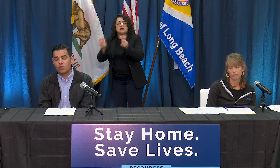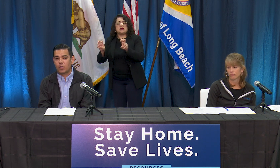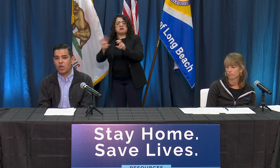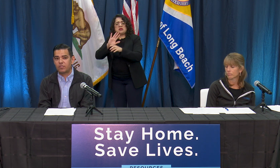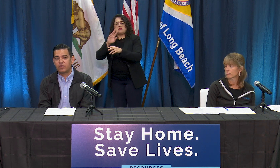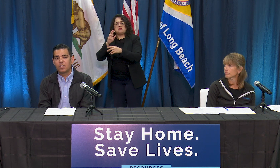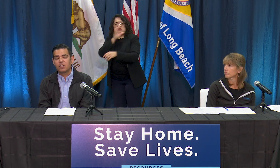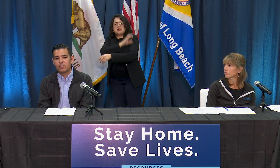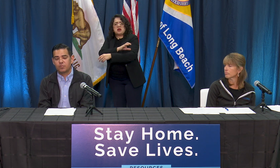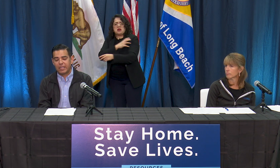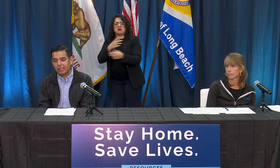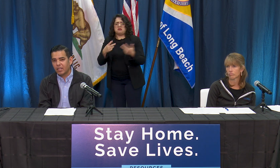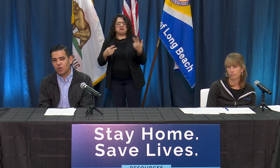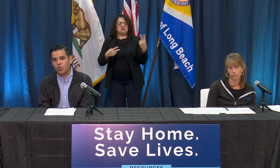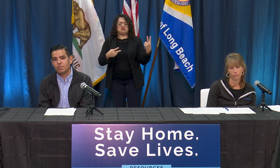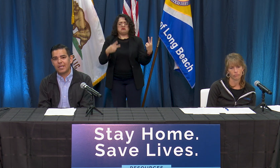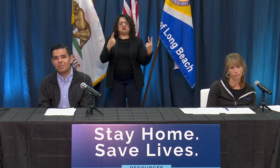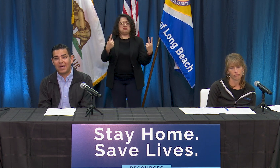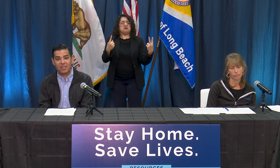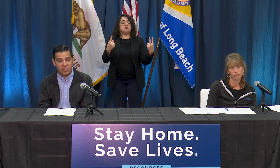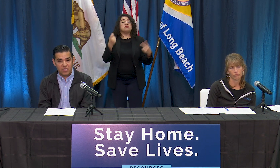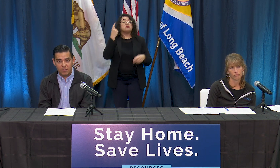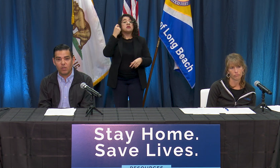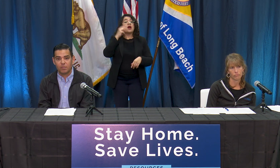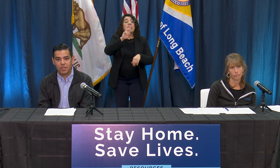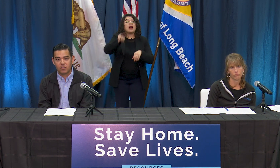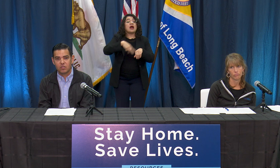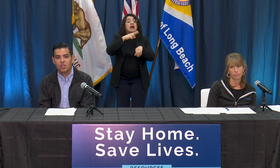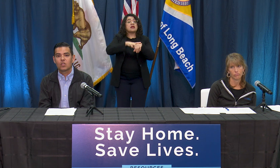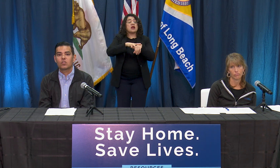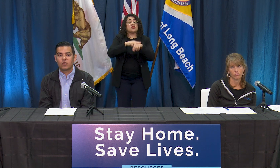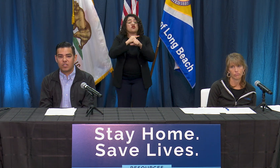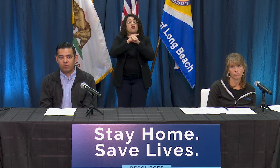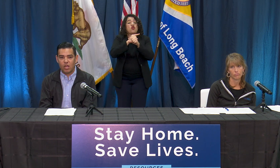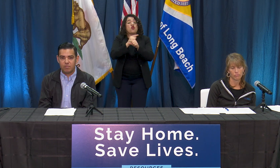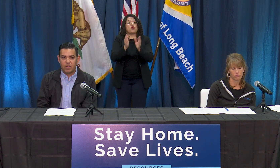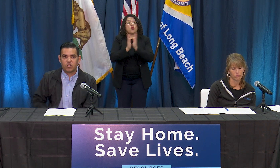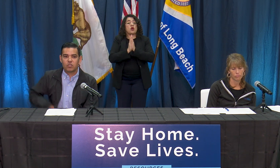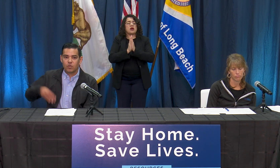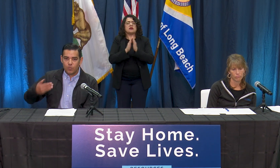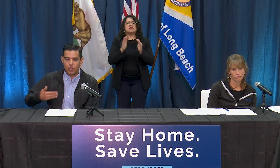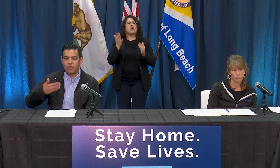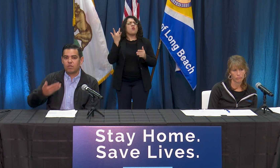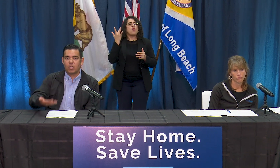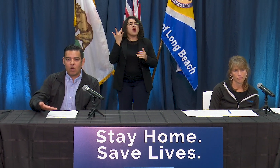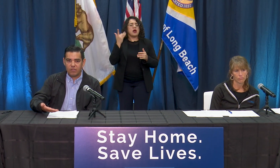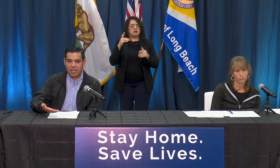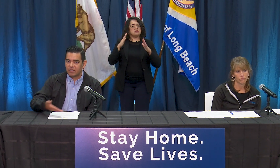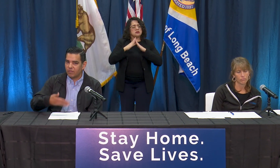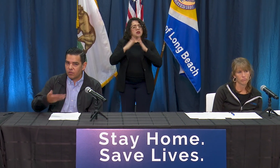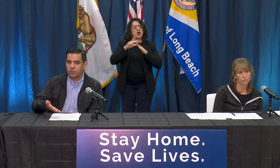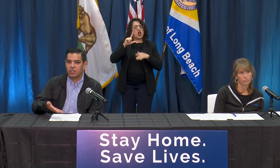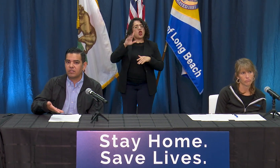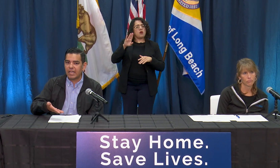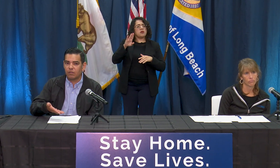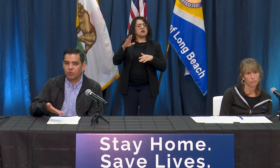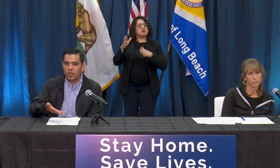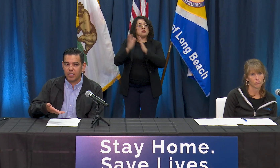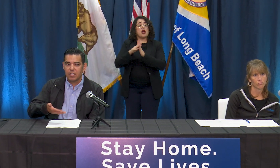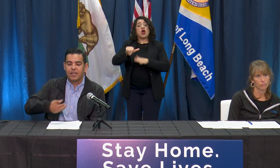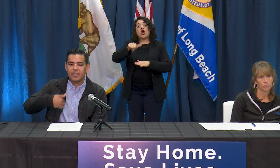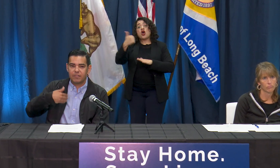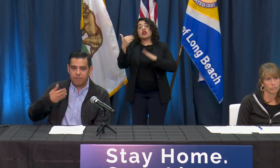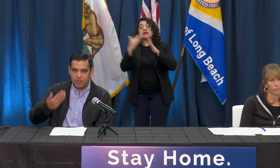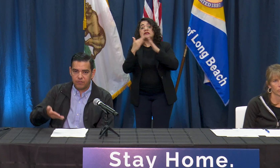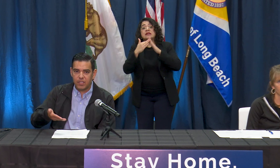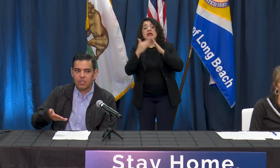National Guard request, just to be clear, was made by the city of Long Beach. So the city of Long Beach put in the request, as have other cities in